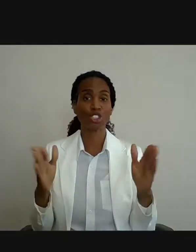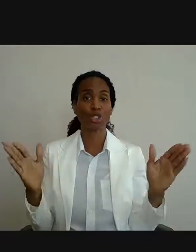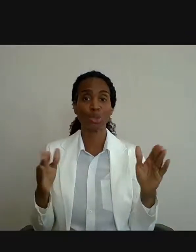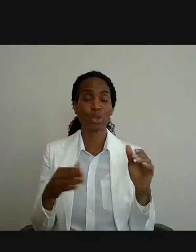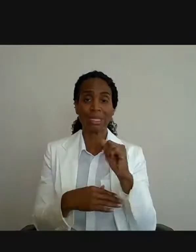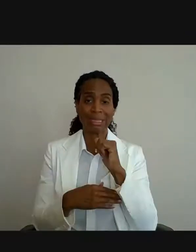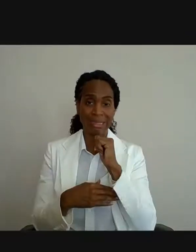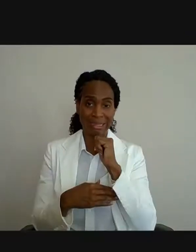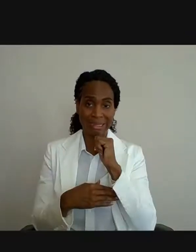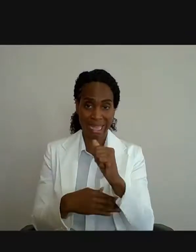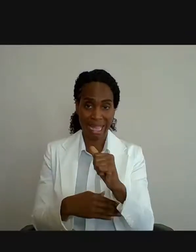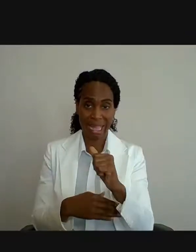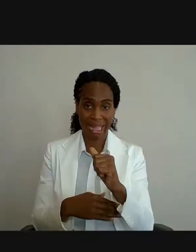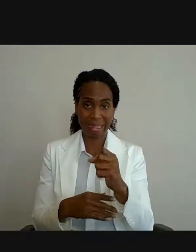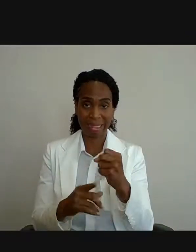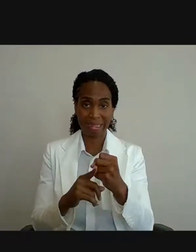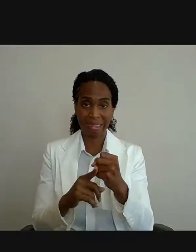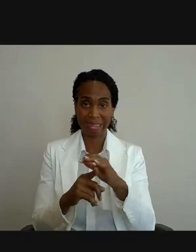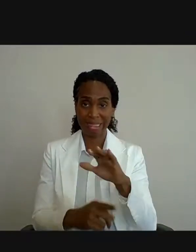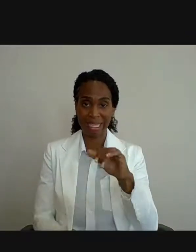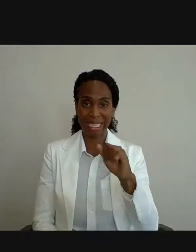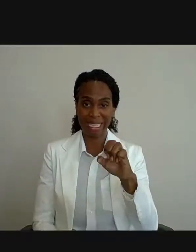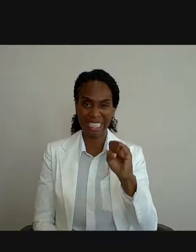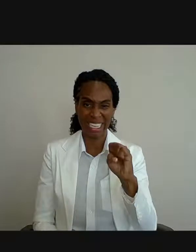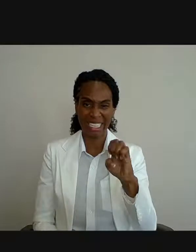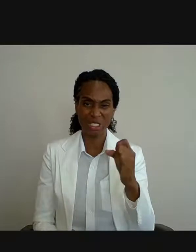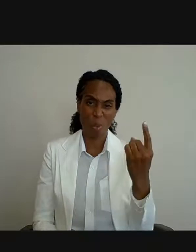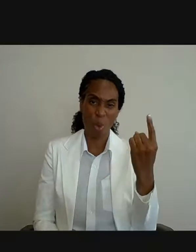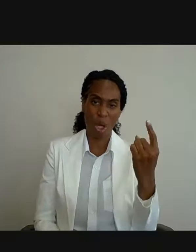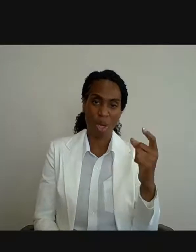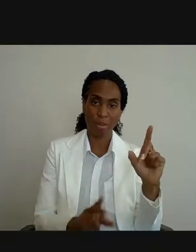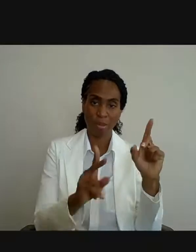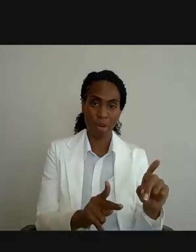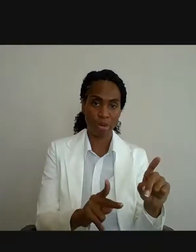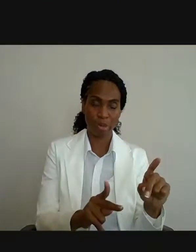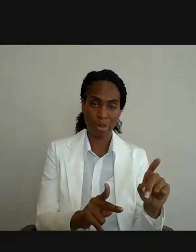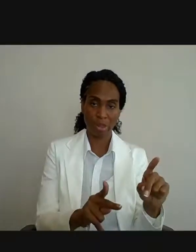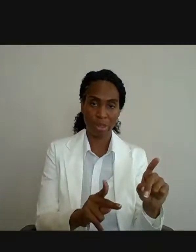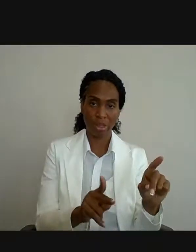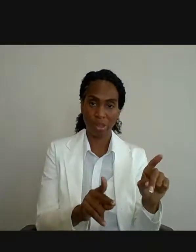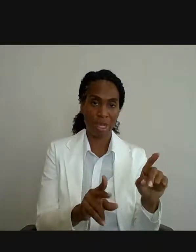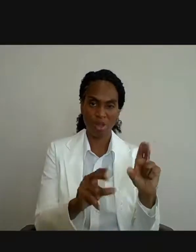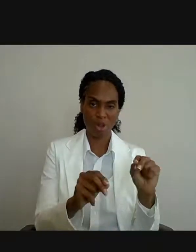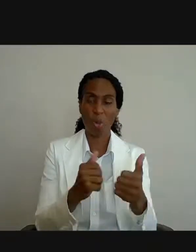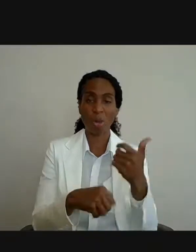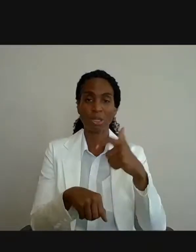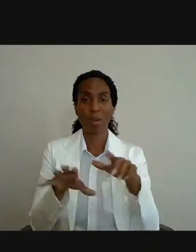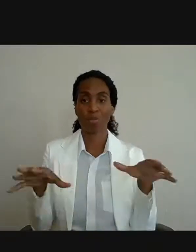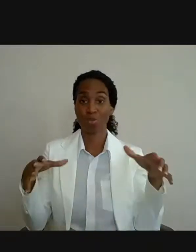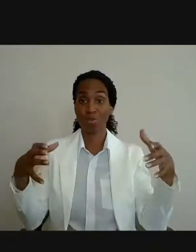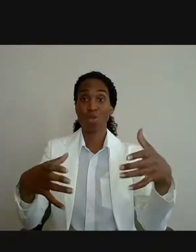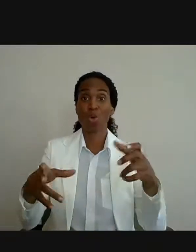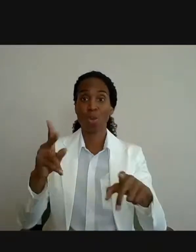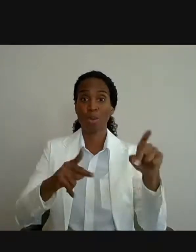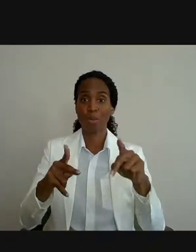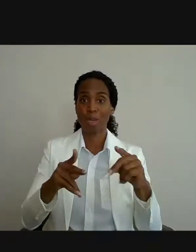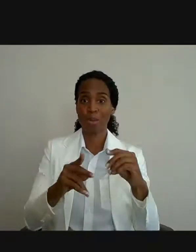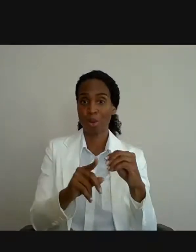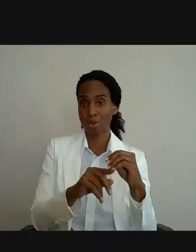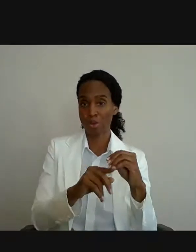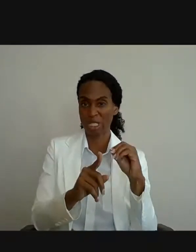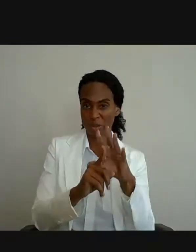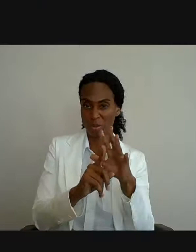case that it's related to just one person. There normally are a group of people that may have been exposed. And so it's